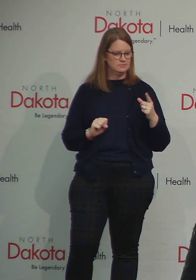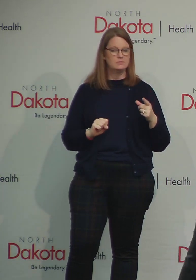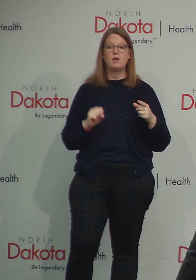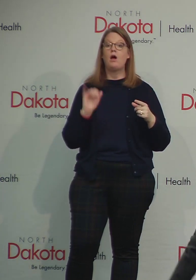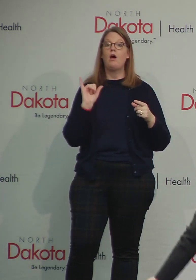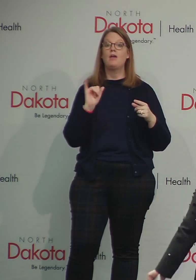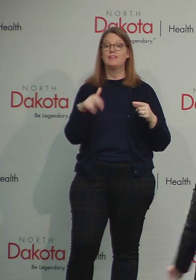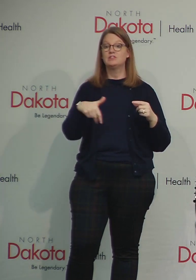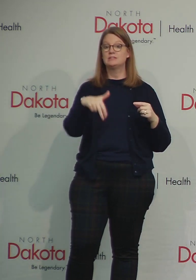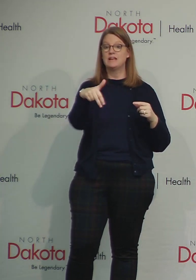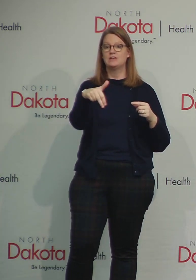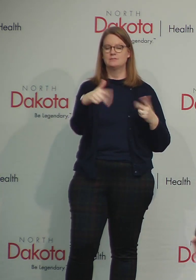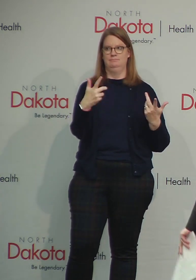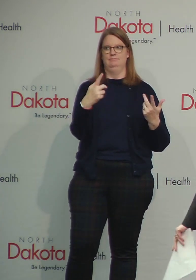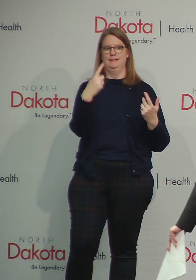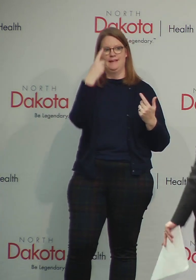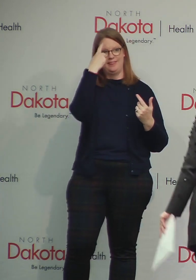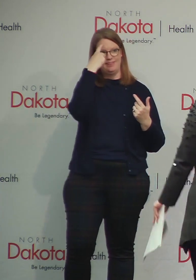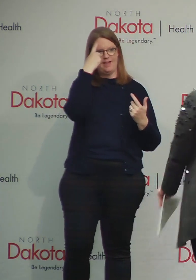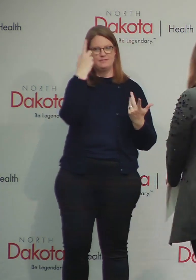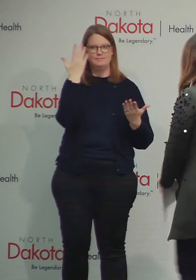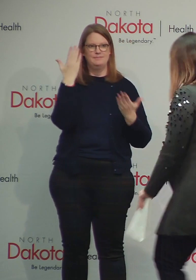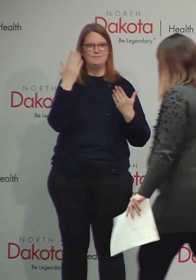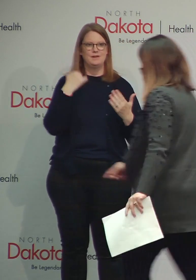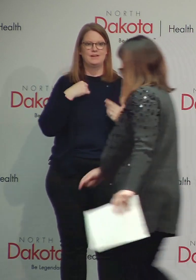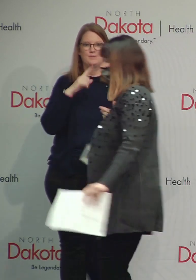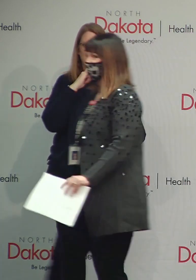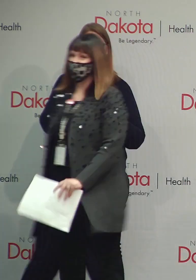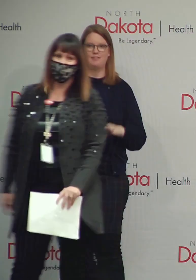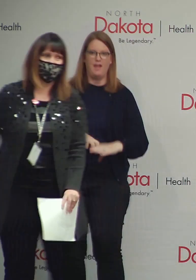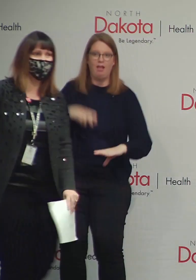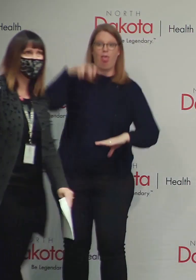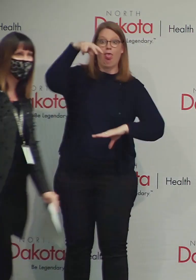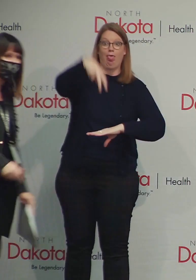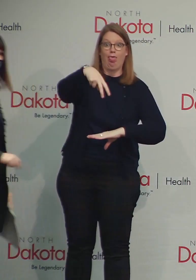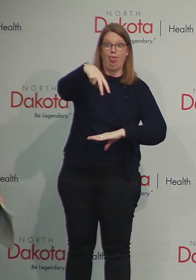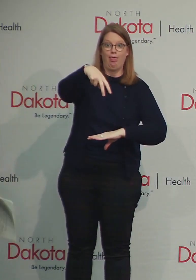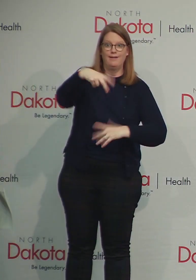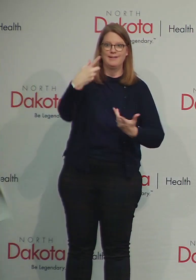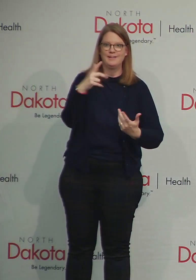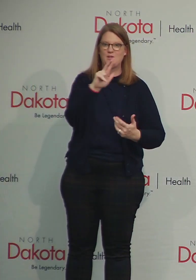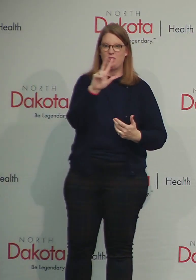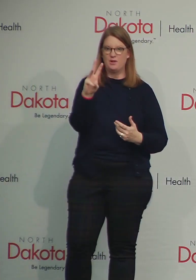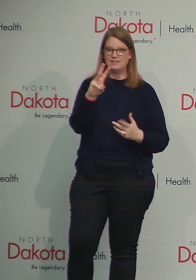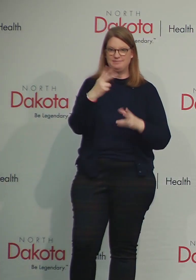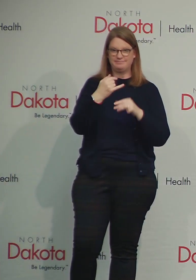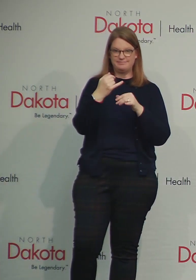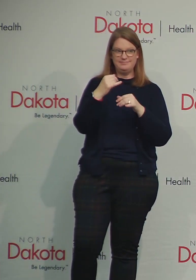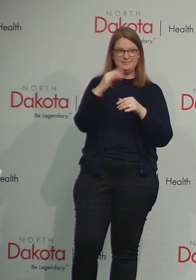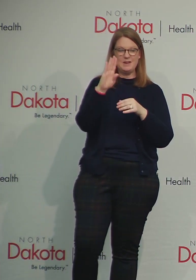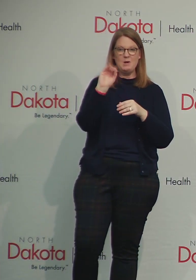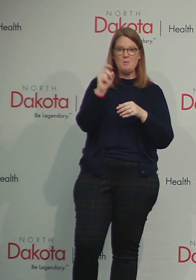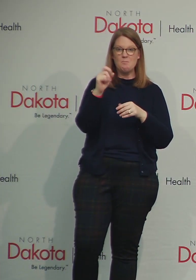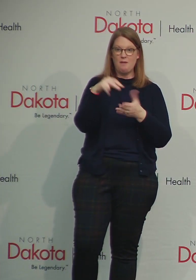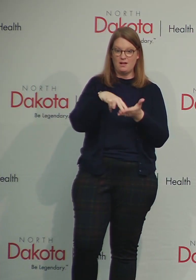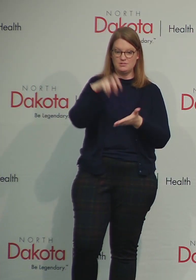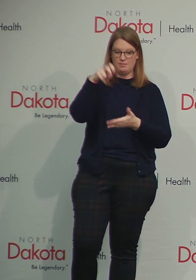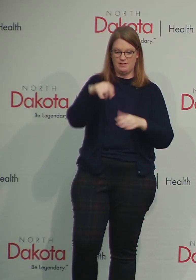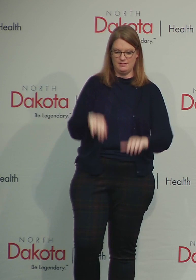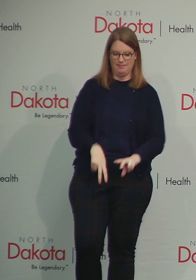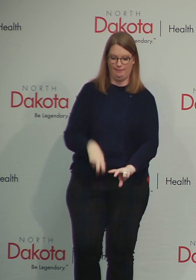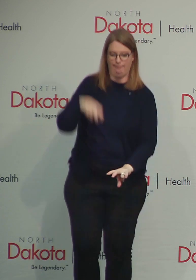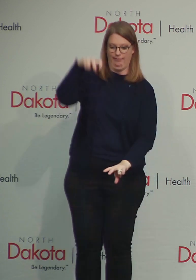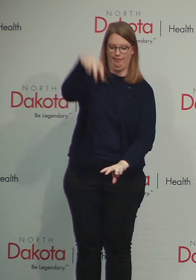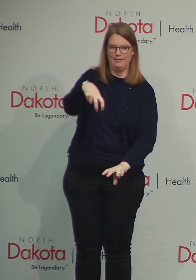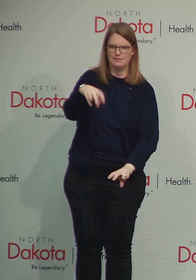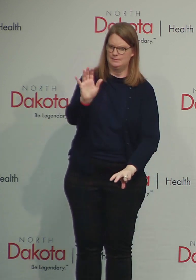There's stairs right there. Great. I thought you were going to do like the 36-inch box jump at the gym there. I was like, very impressive.